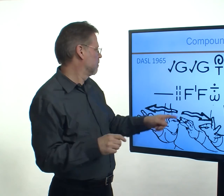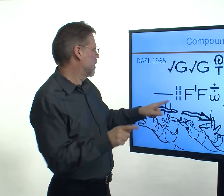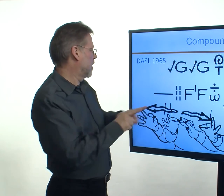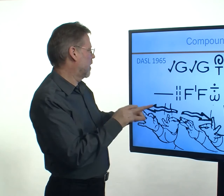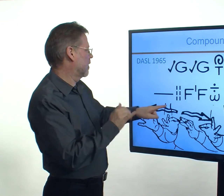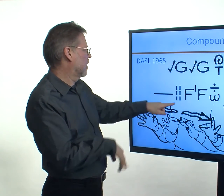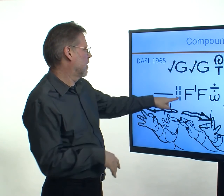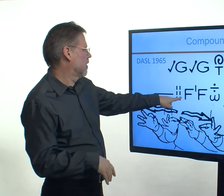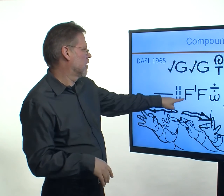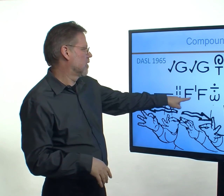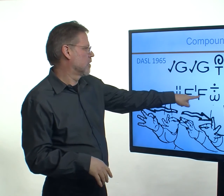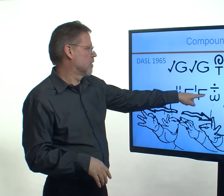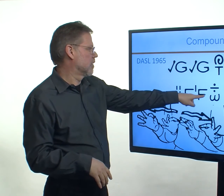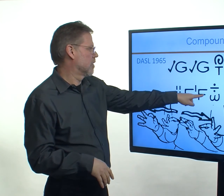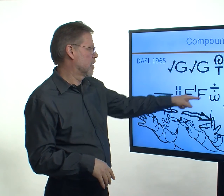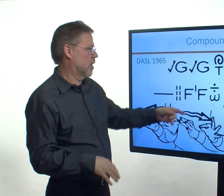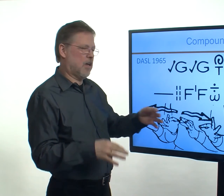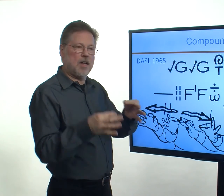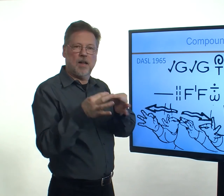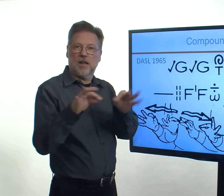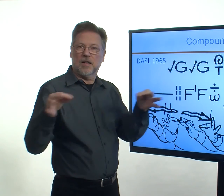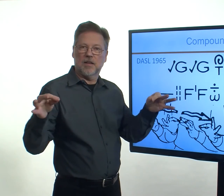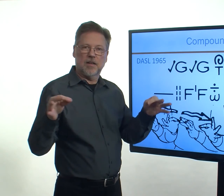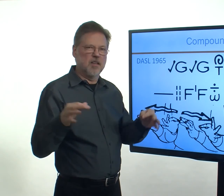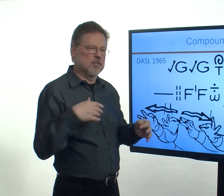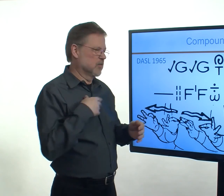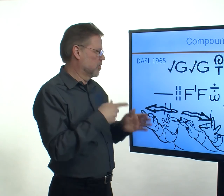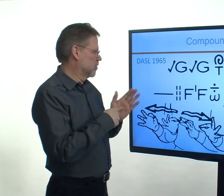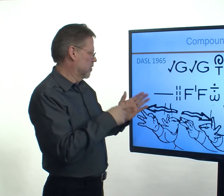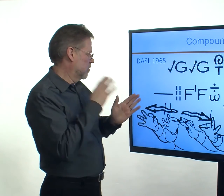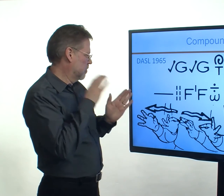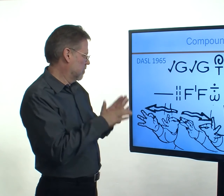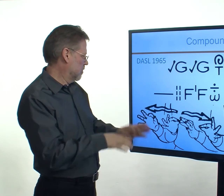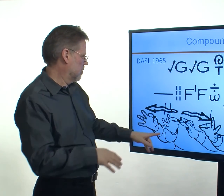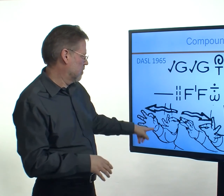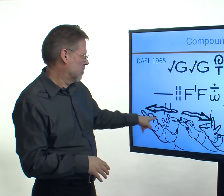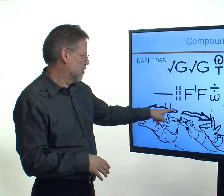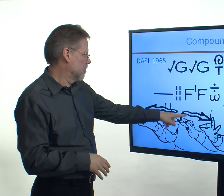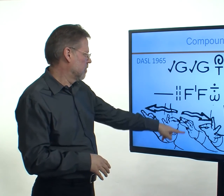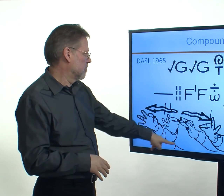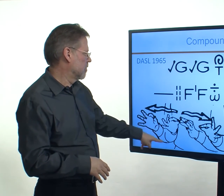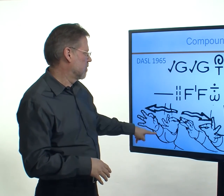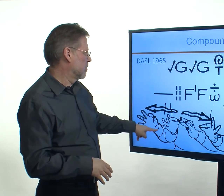like this one, for this form meaning language. Here's a picture of it.